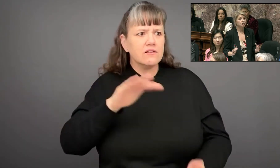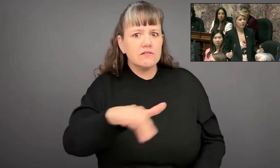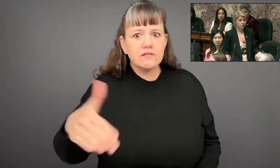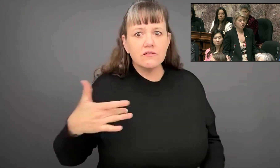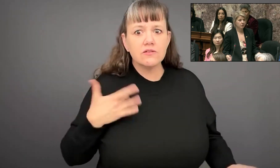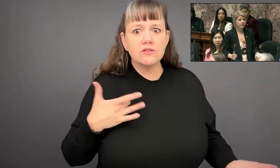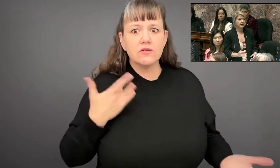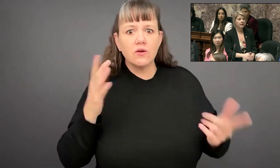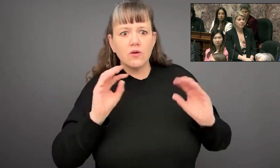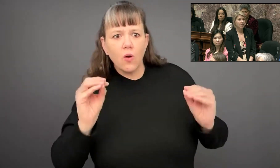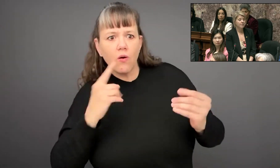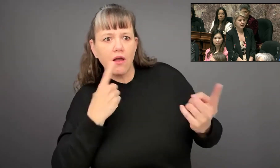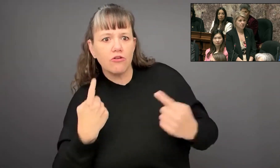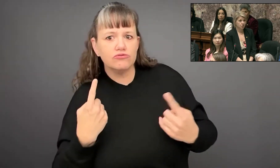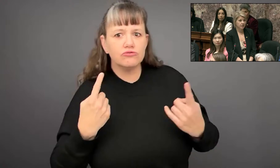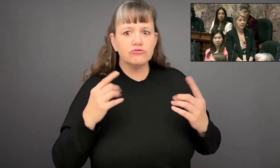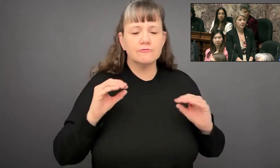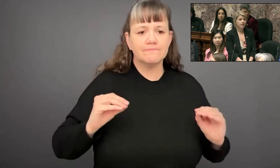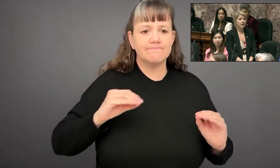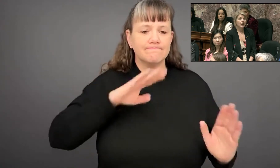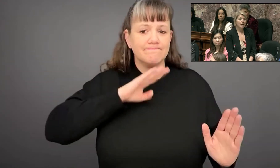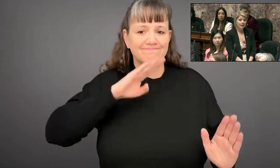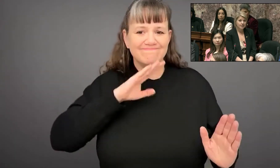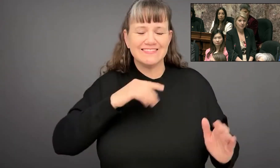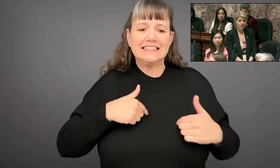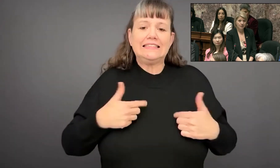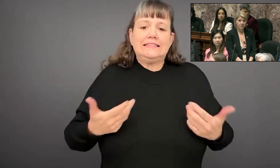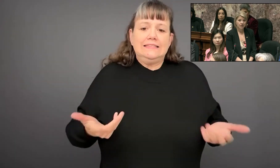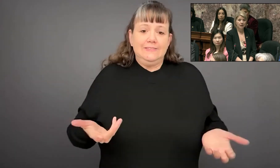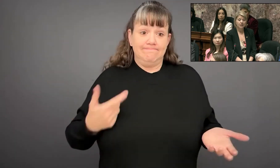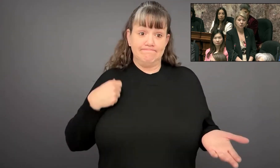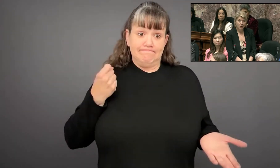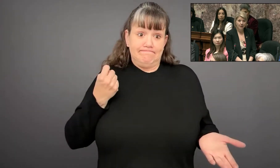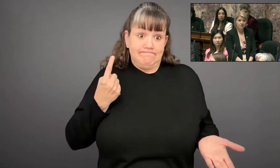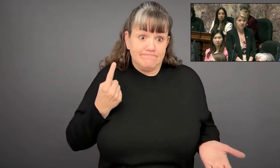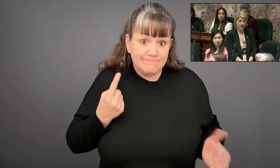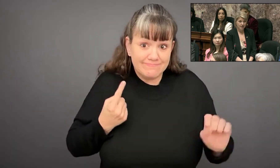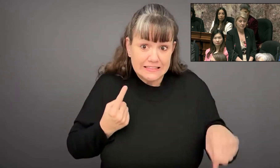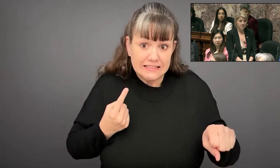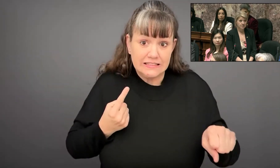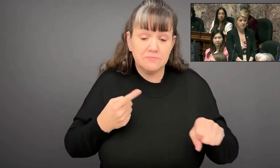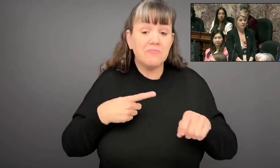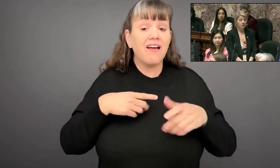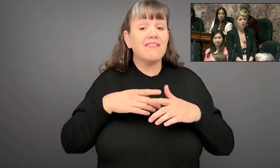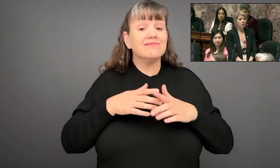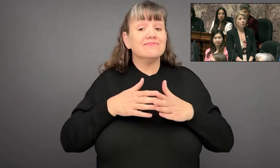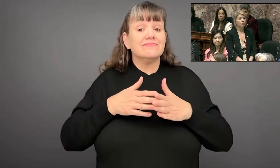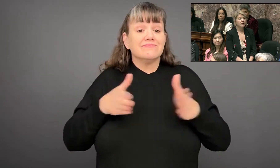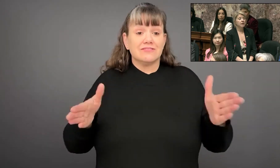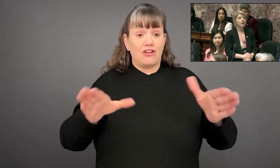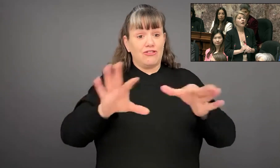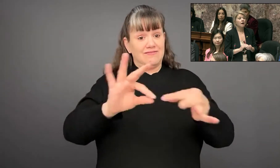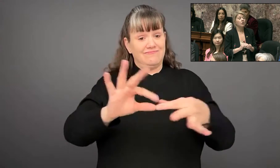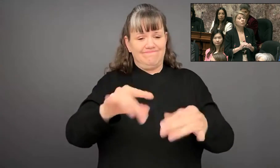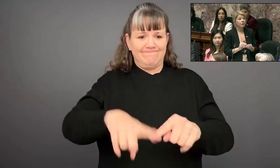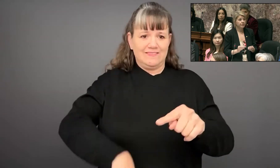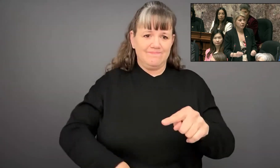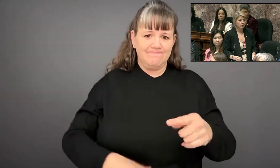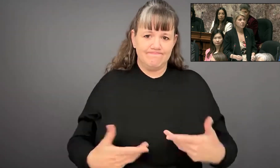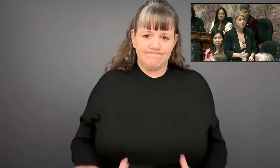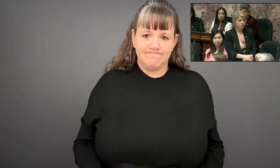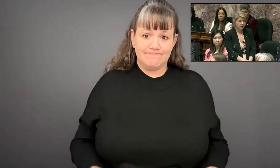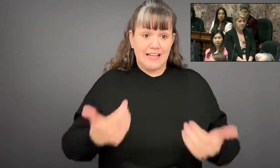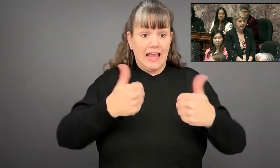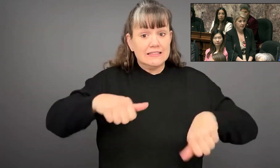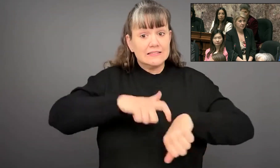in general, in my ministry, anytime a child dies, we